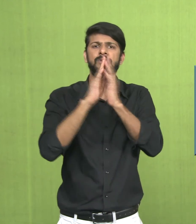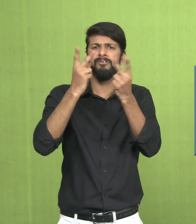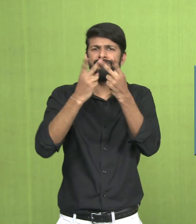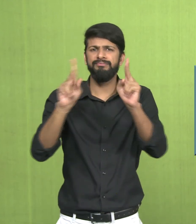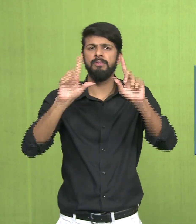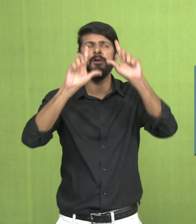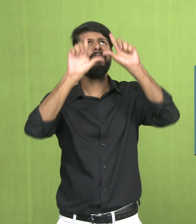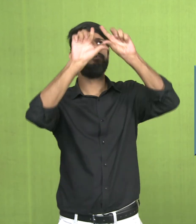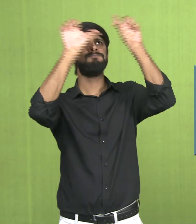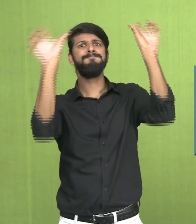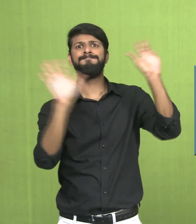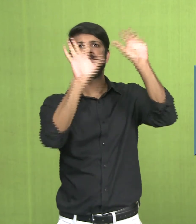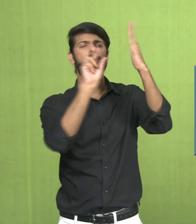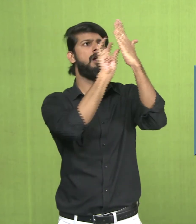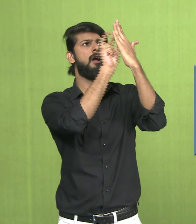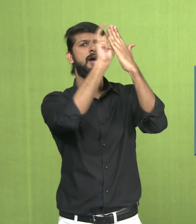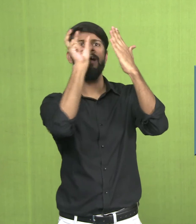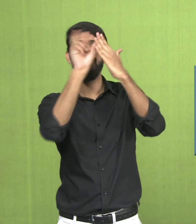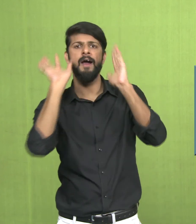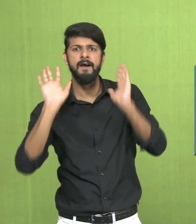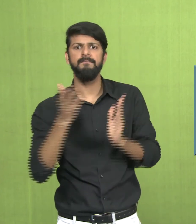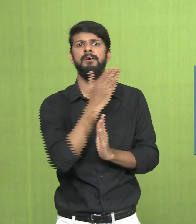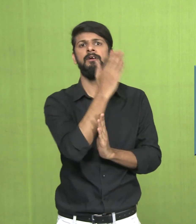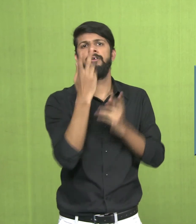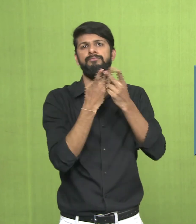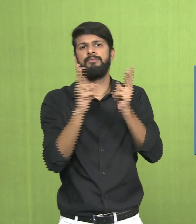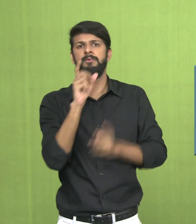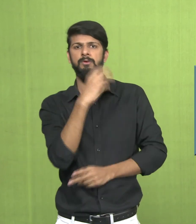and this same kind of motif is found in various places.